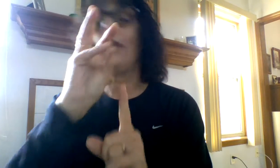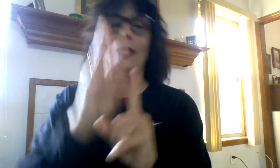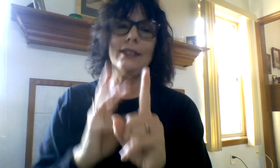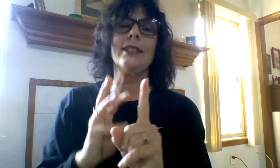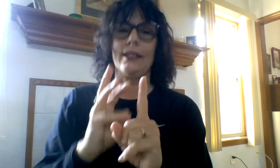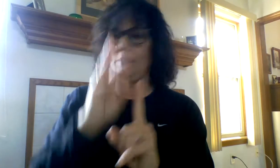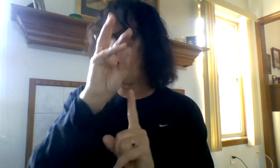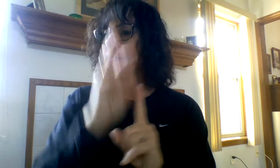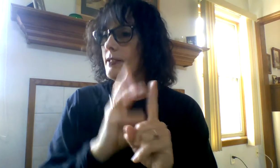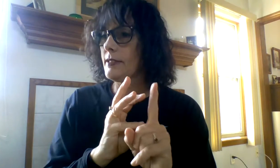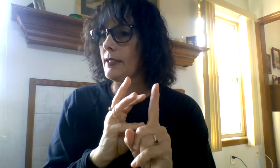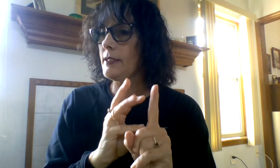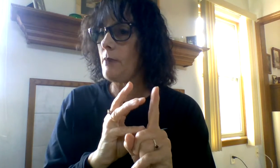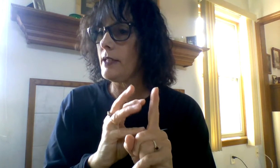In 6 months. 6 months.